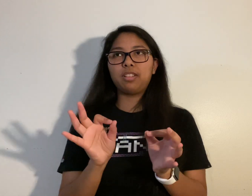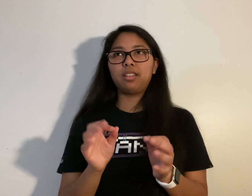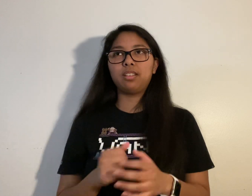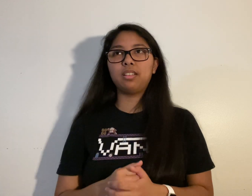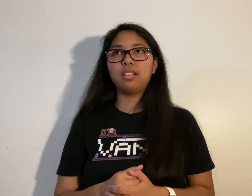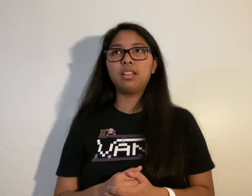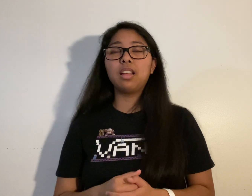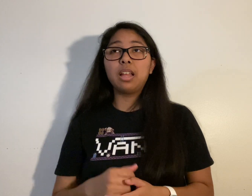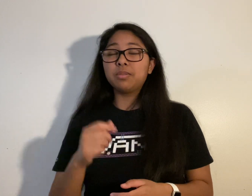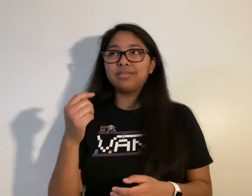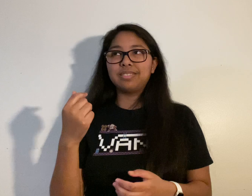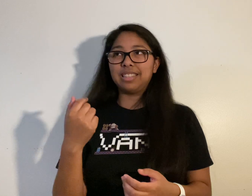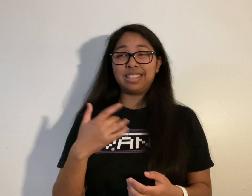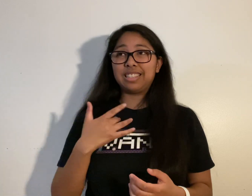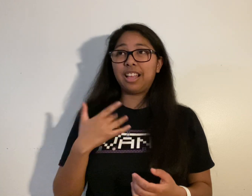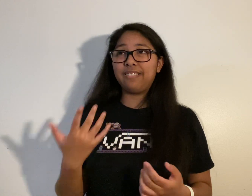Because one little mistake and shit could go wrong.